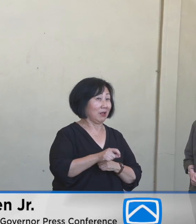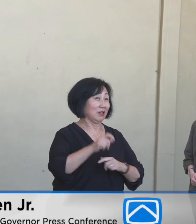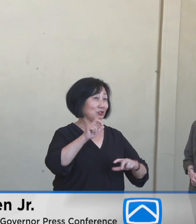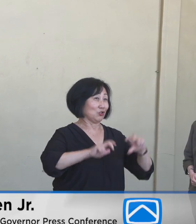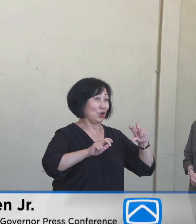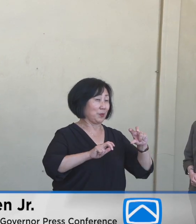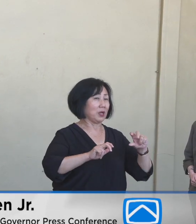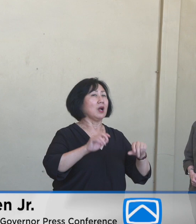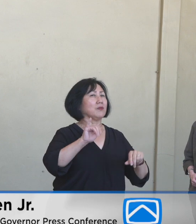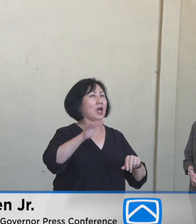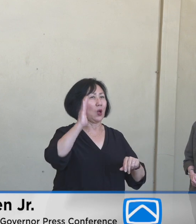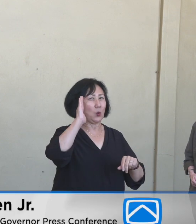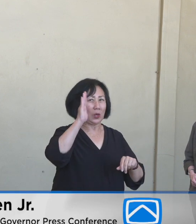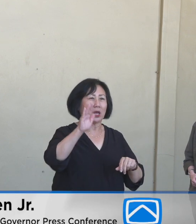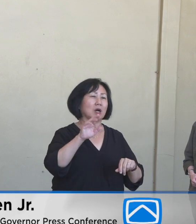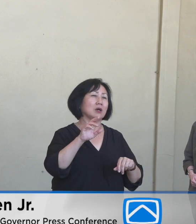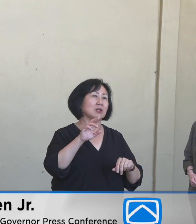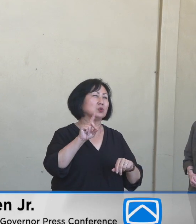some of the